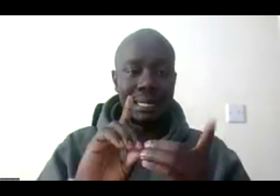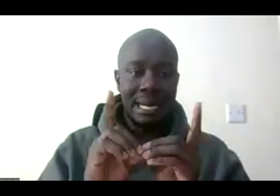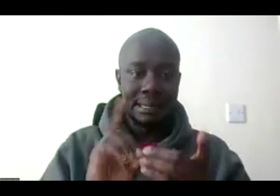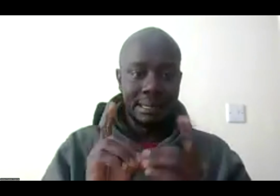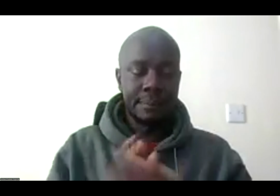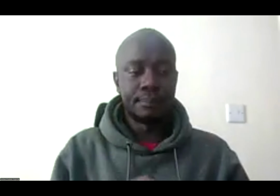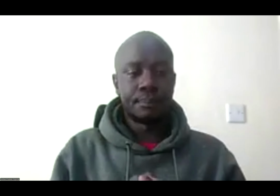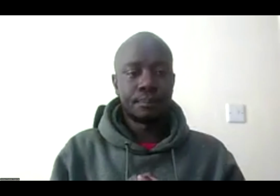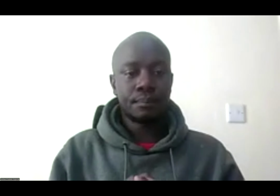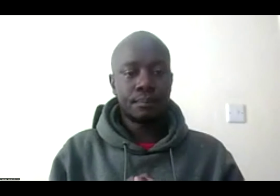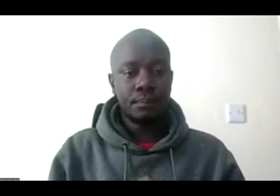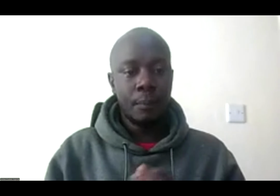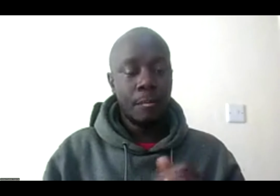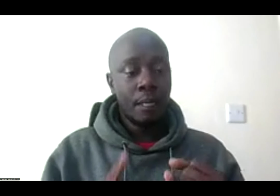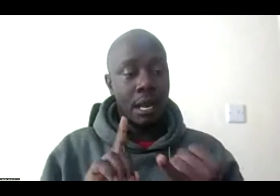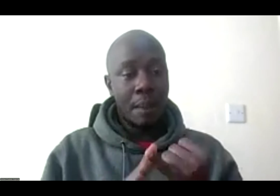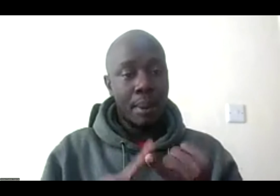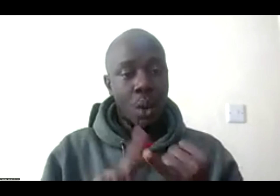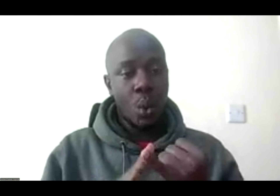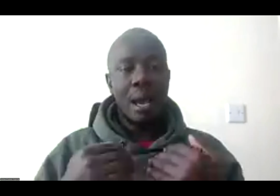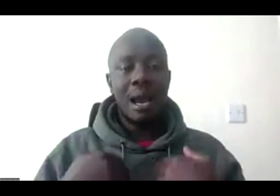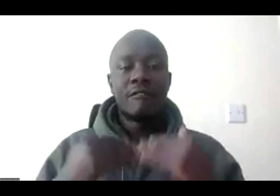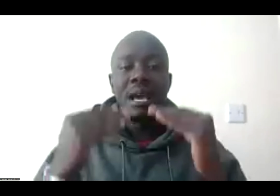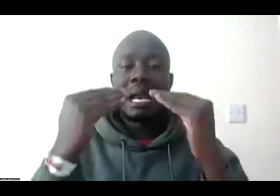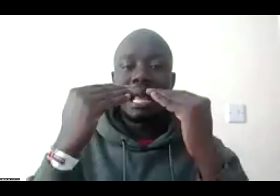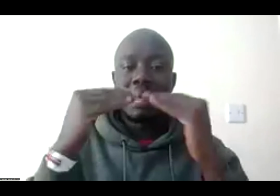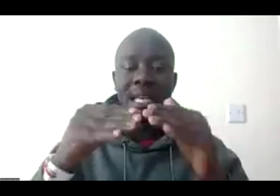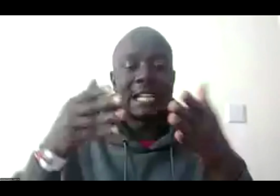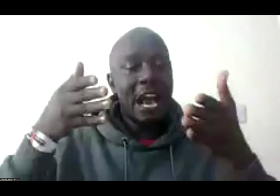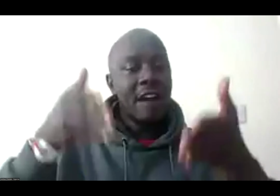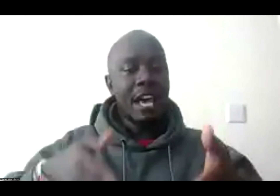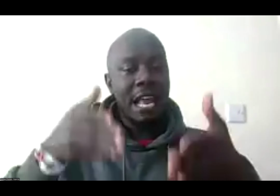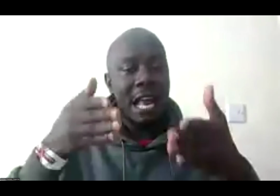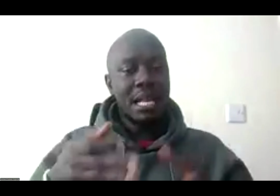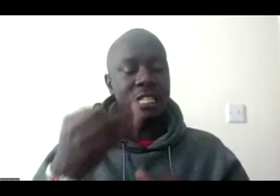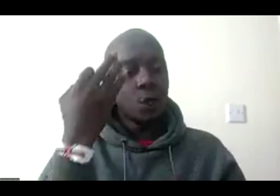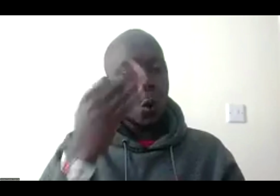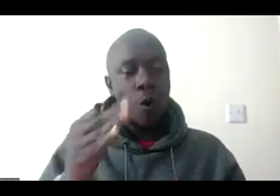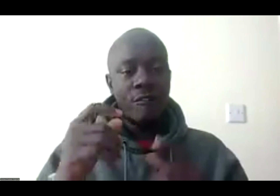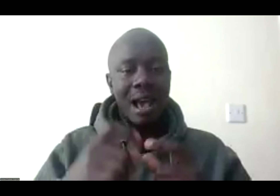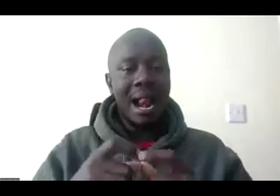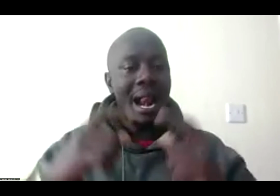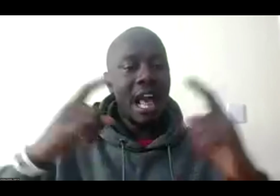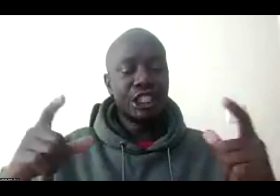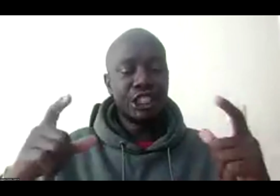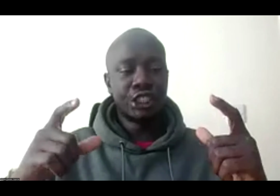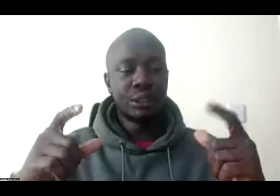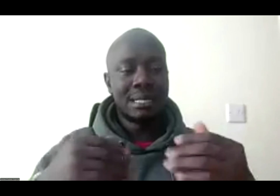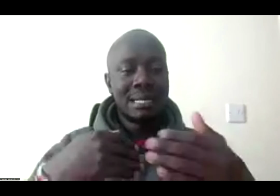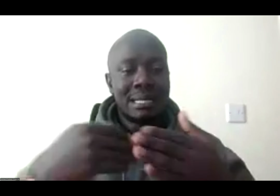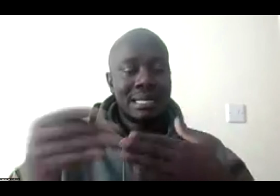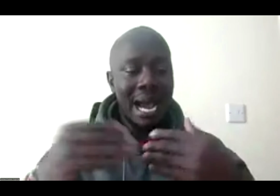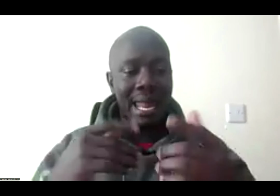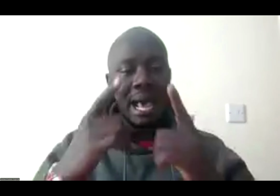So these are the challenges that we face when we are collecting the data. Number one, we have limited availability of